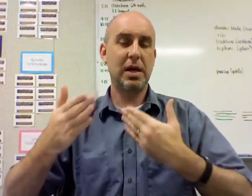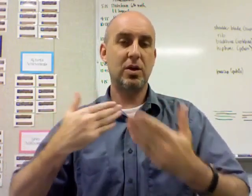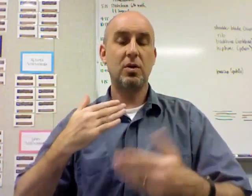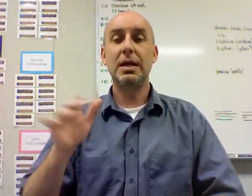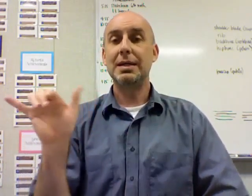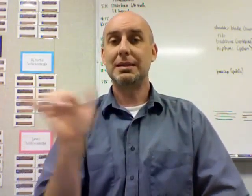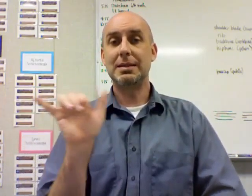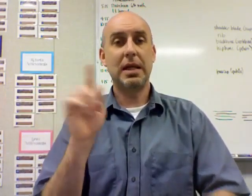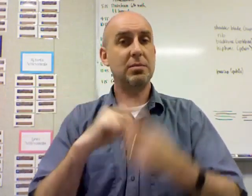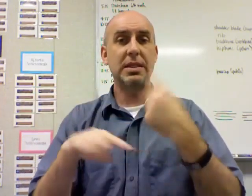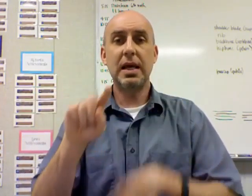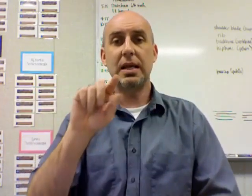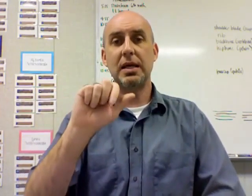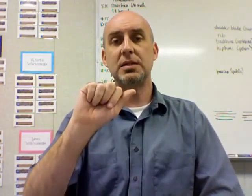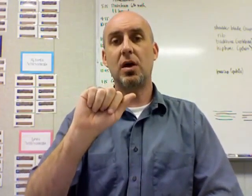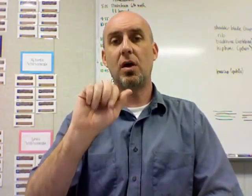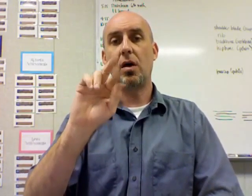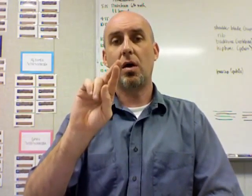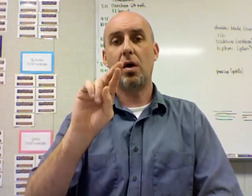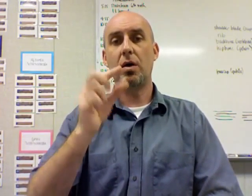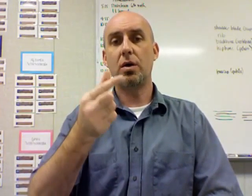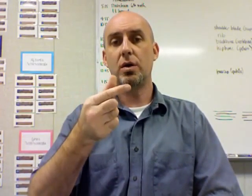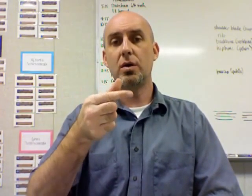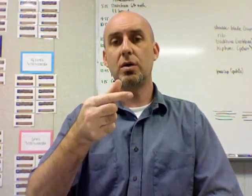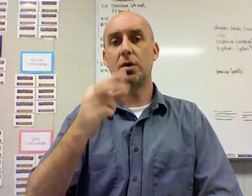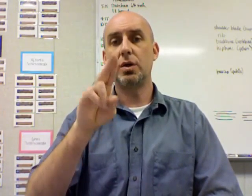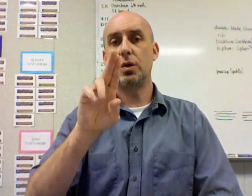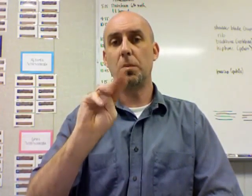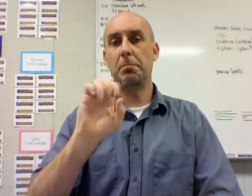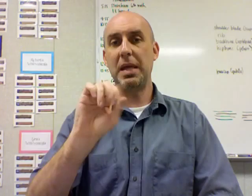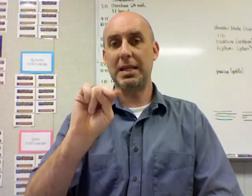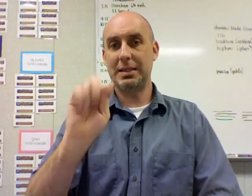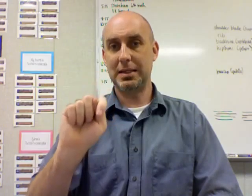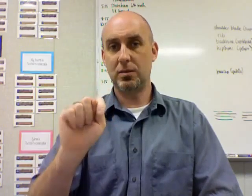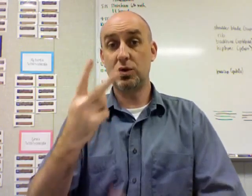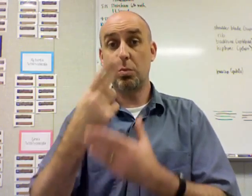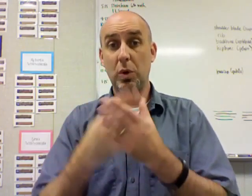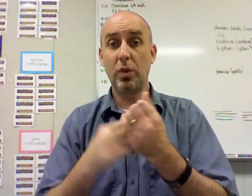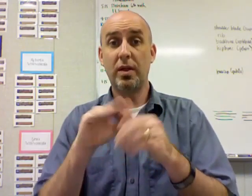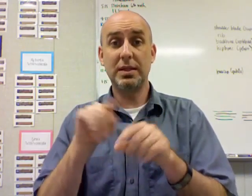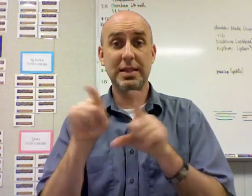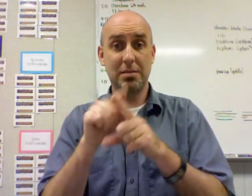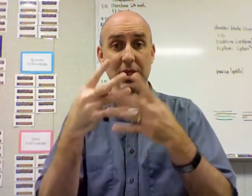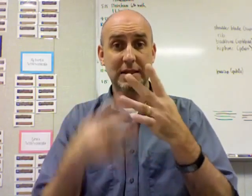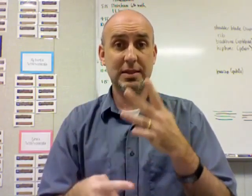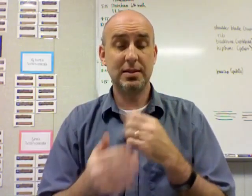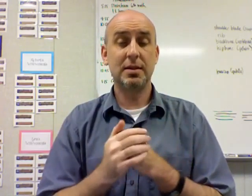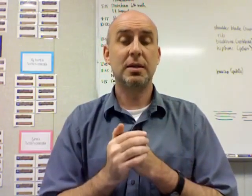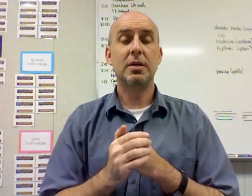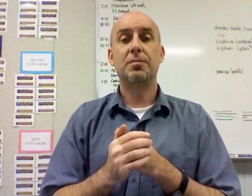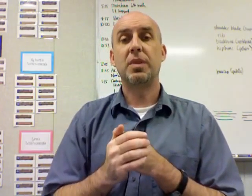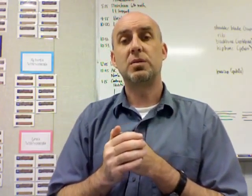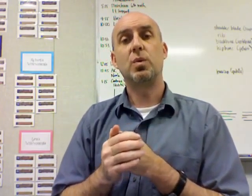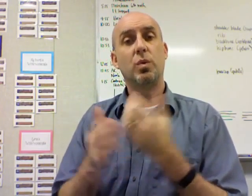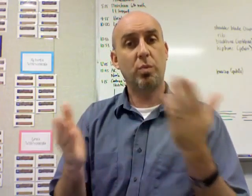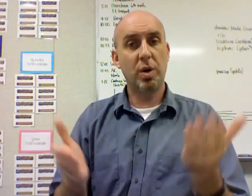matter. It's the same sign as argument, which are both on the same list. So we would prompt